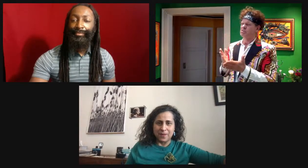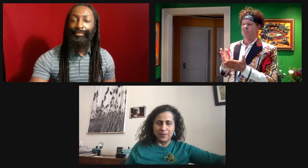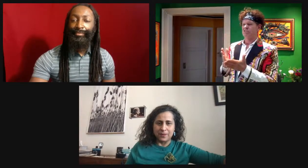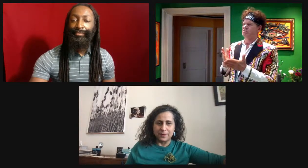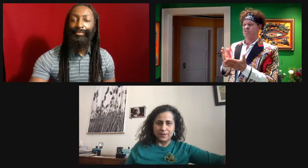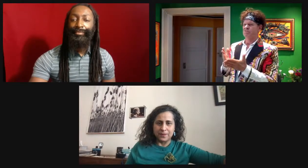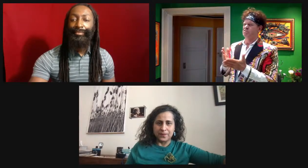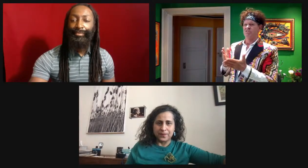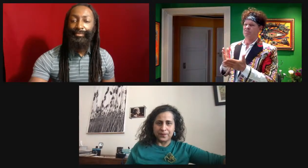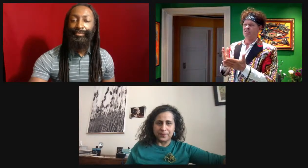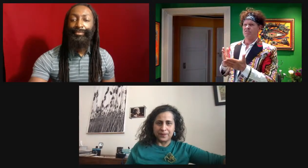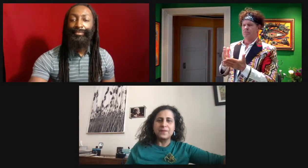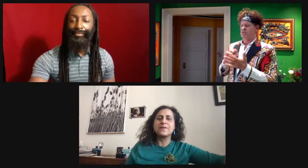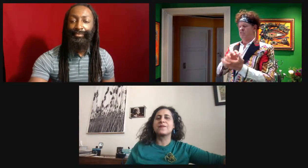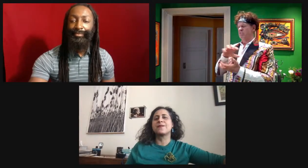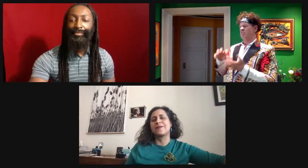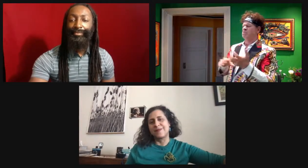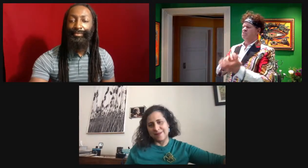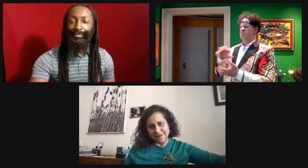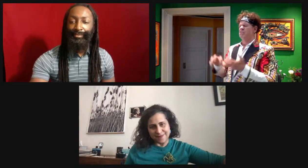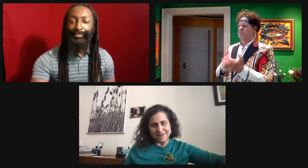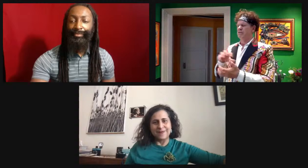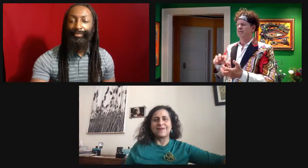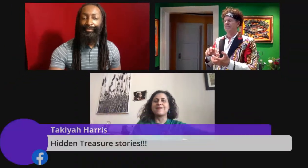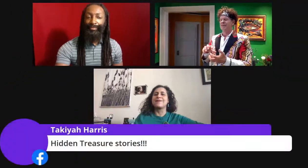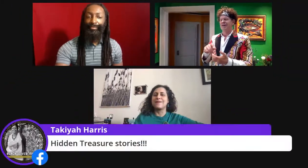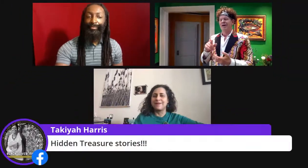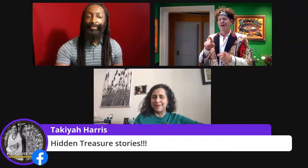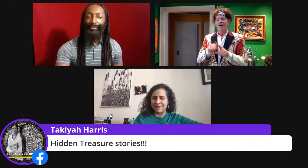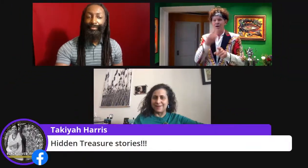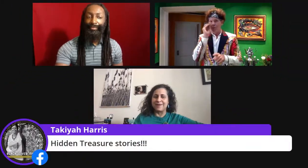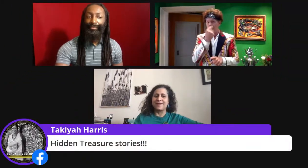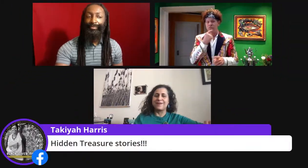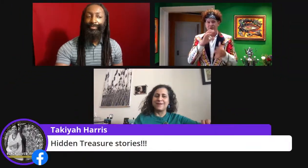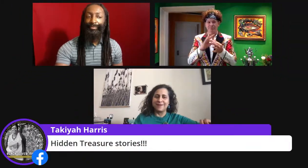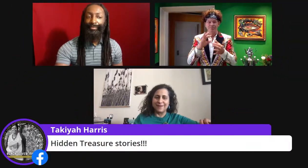You know, my deaf art, you know, it's mixed.